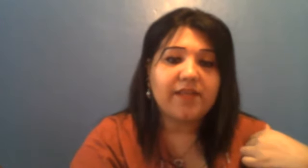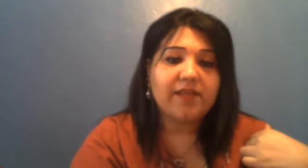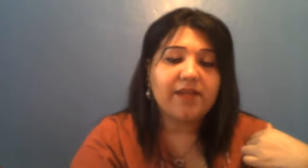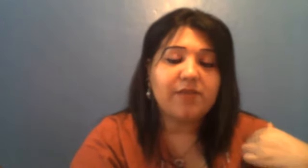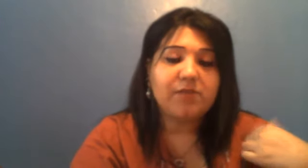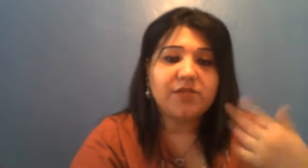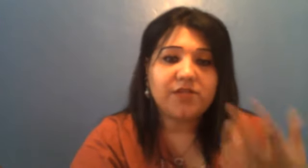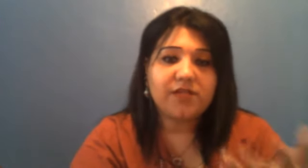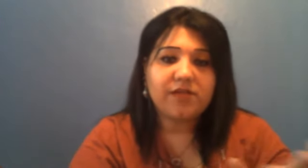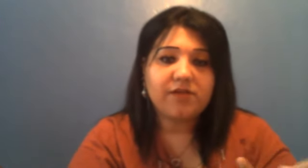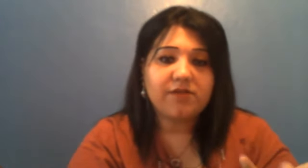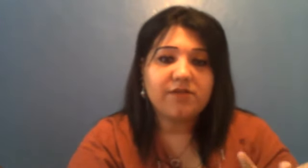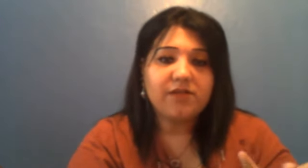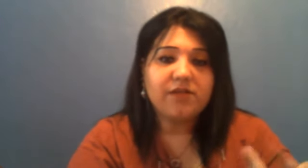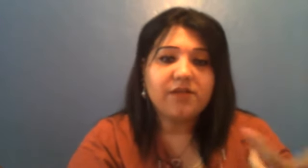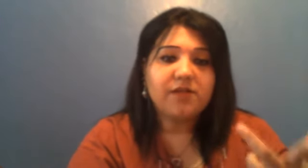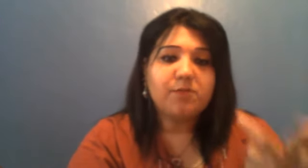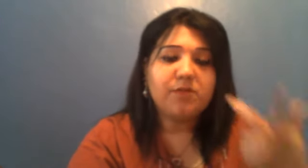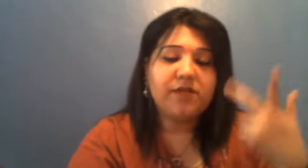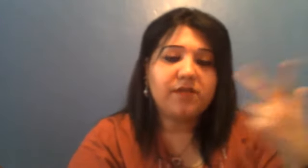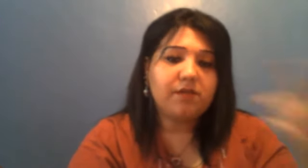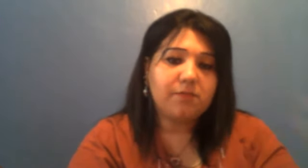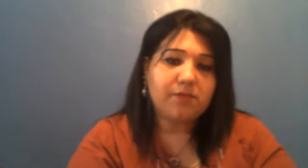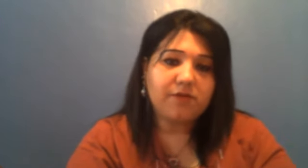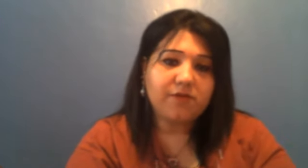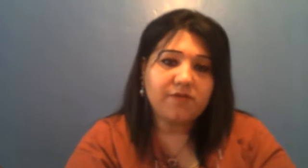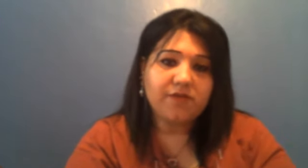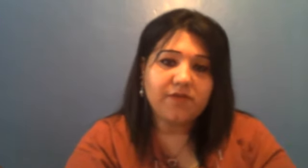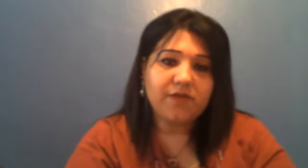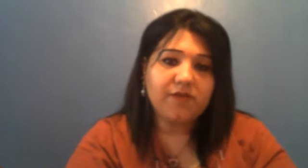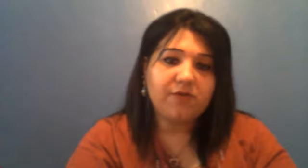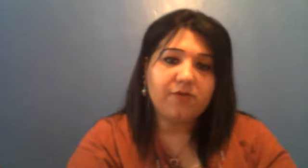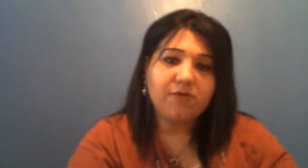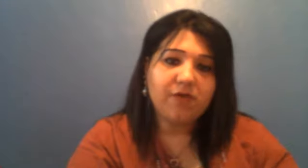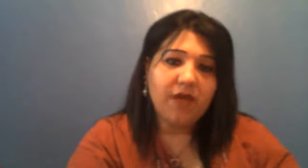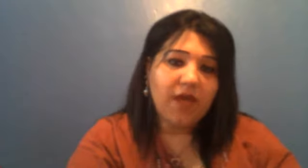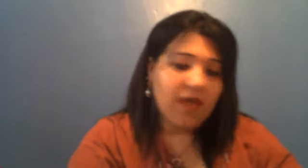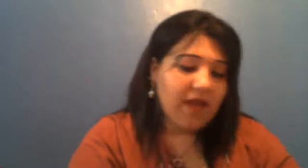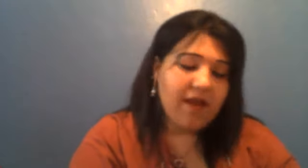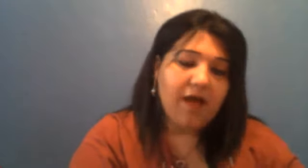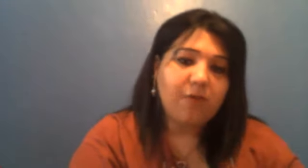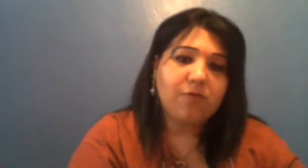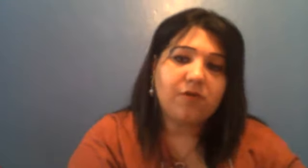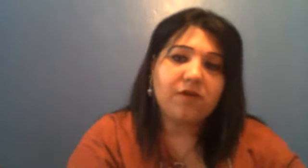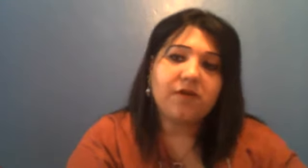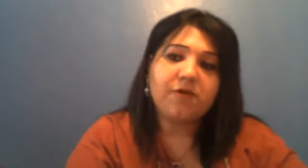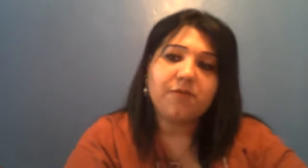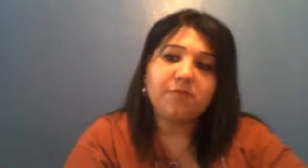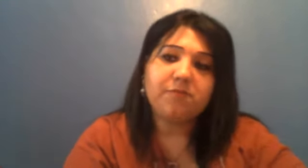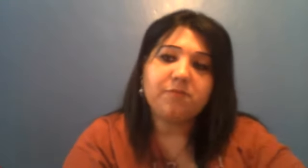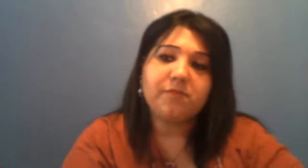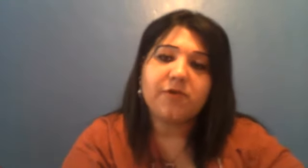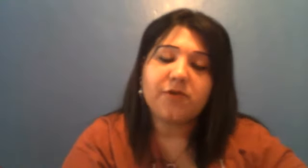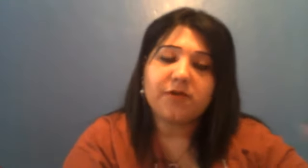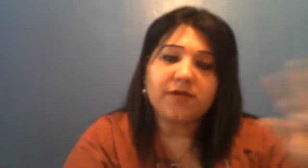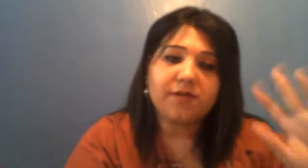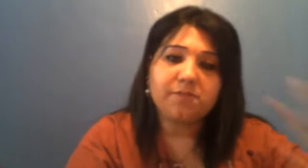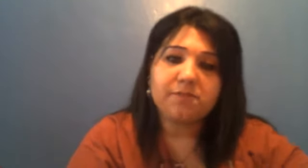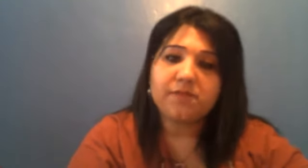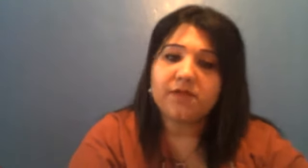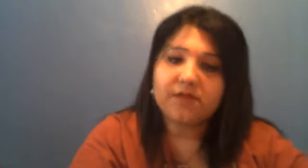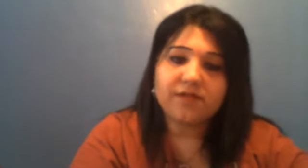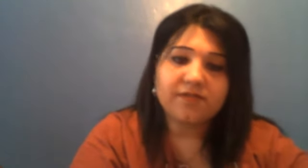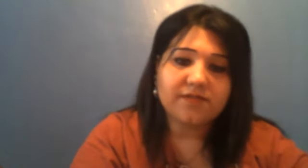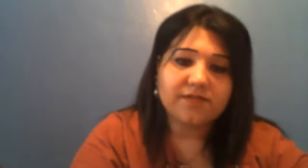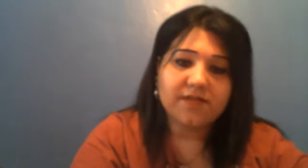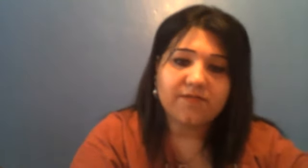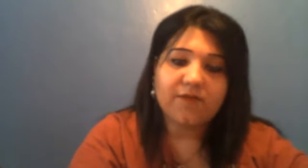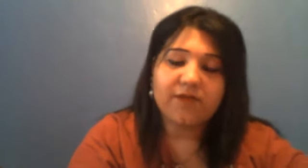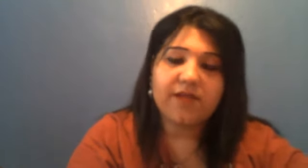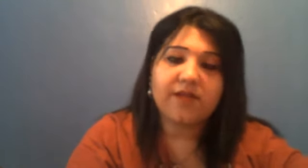did not mention here, please comment below this video and I will, um, look up the, the stuff online.